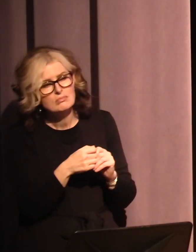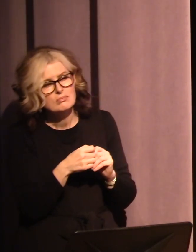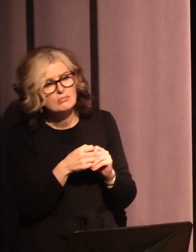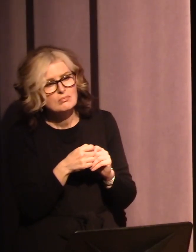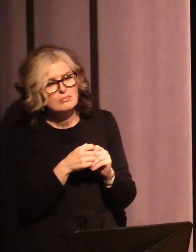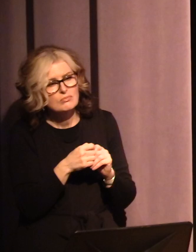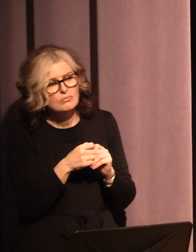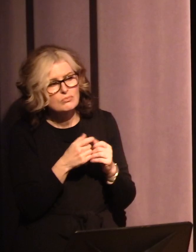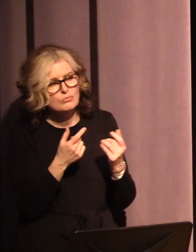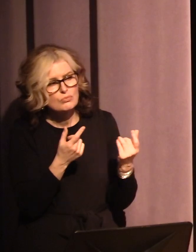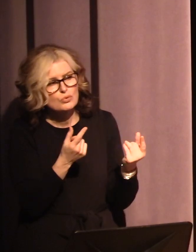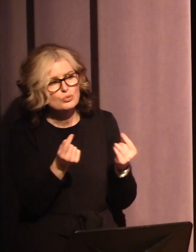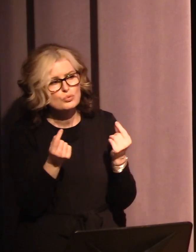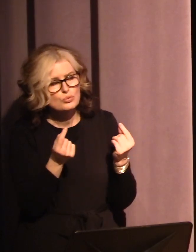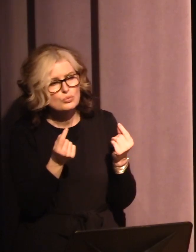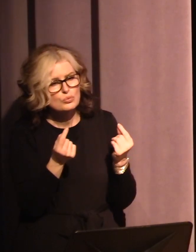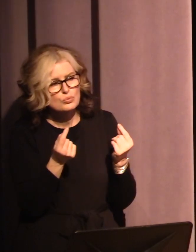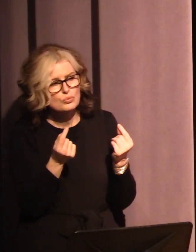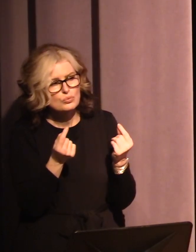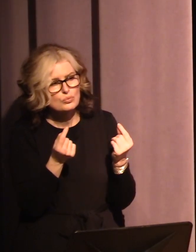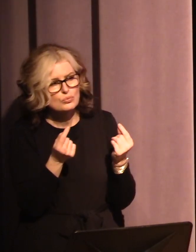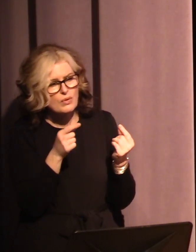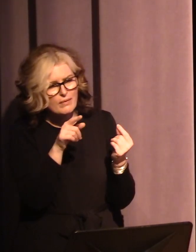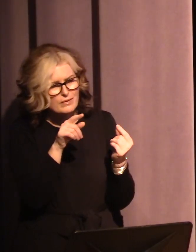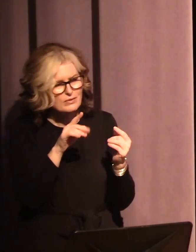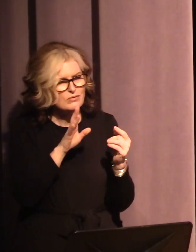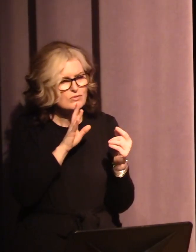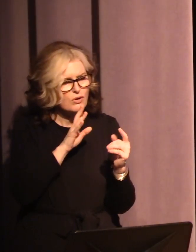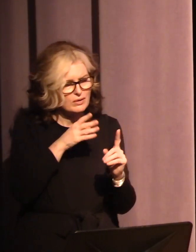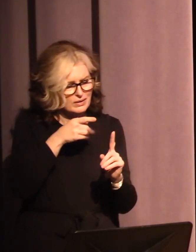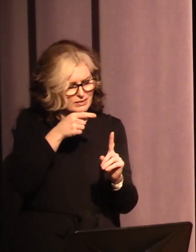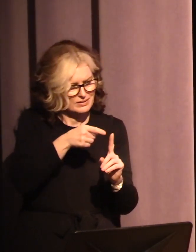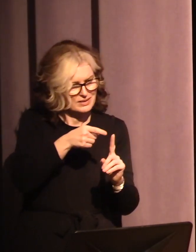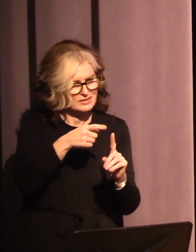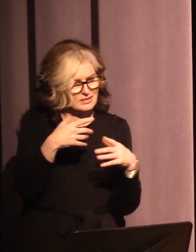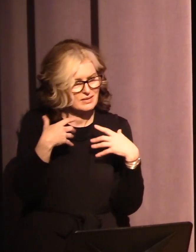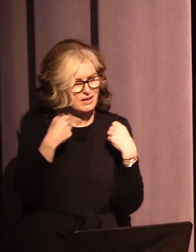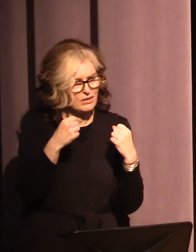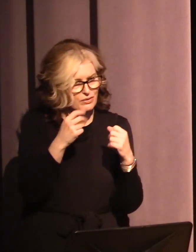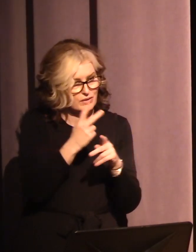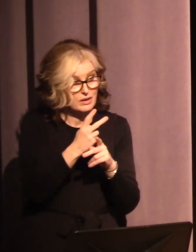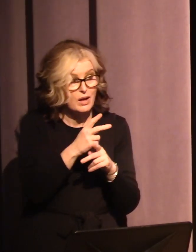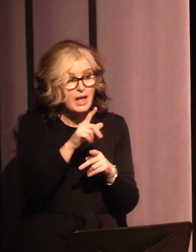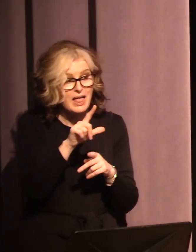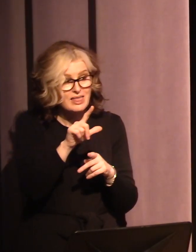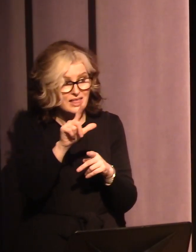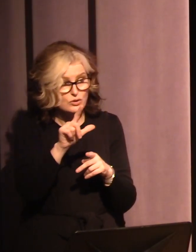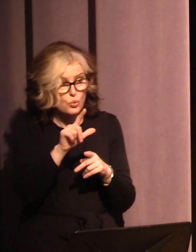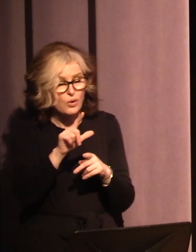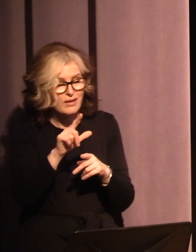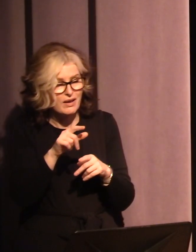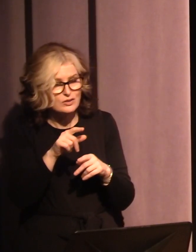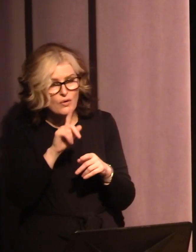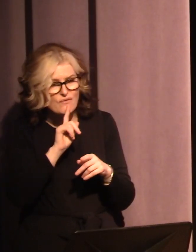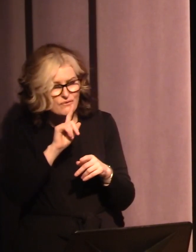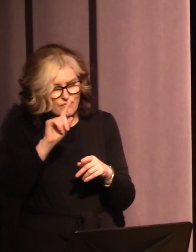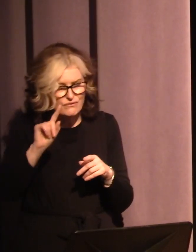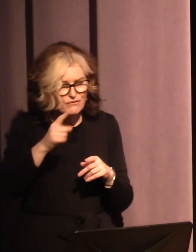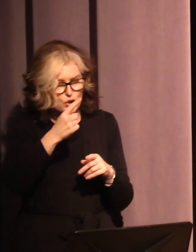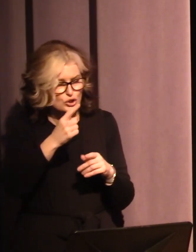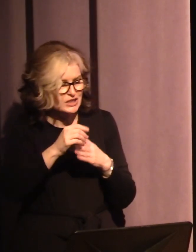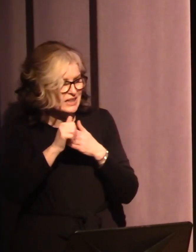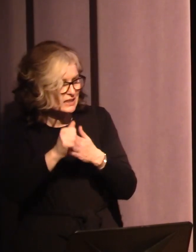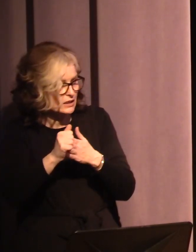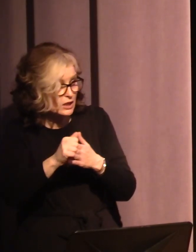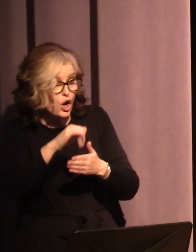going into this area of discourse, it's because of LaToya's groundbreaking leadership.